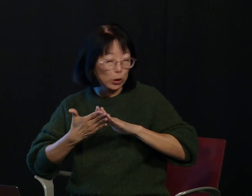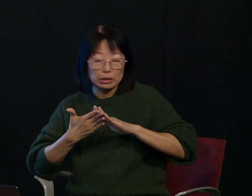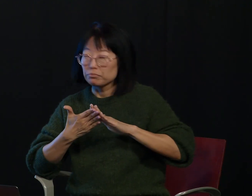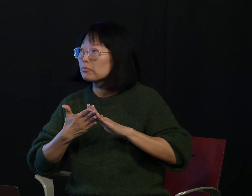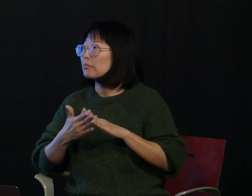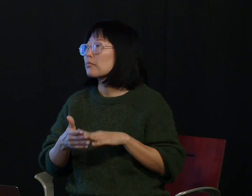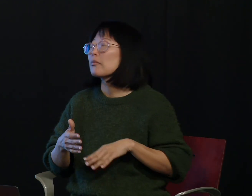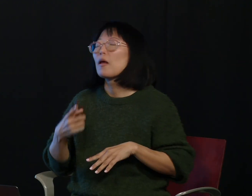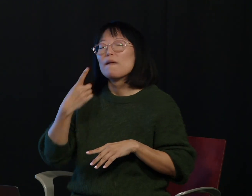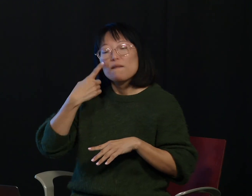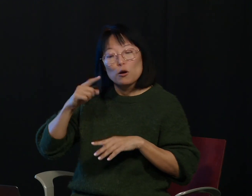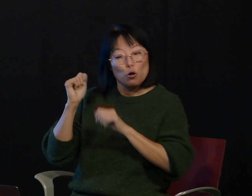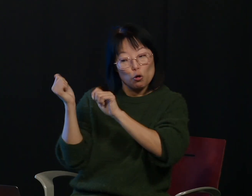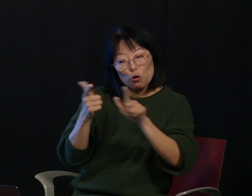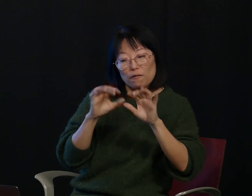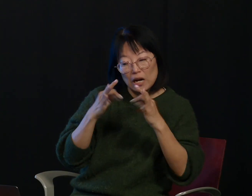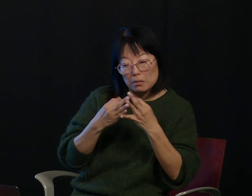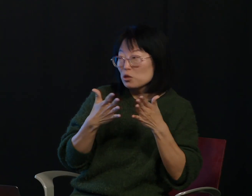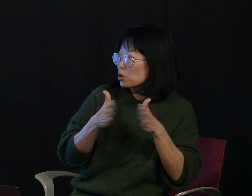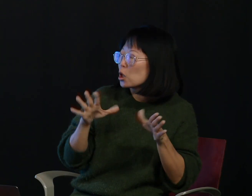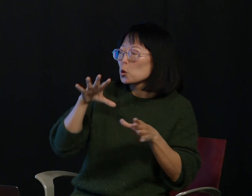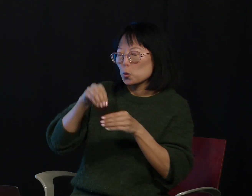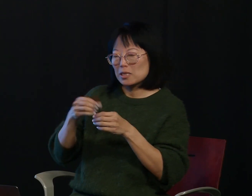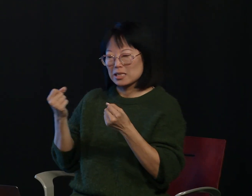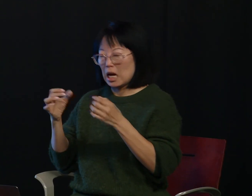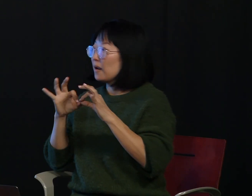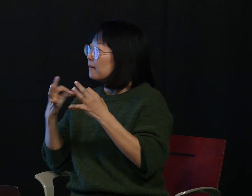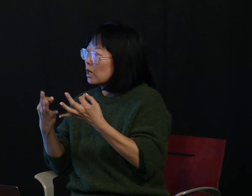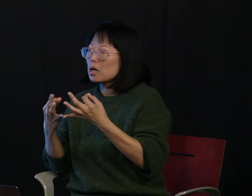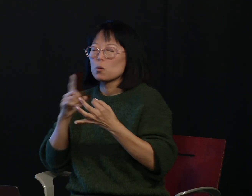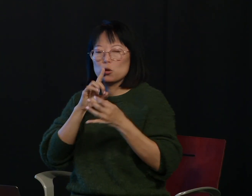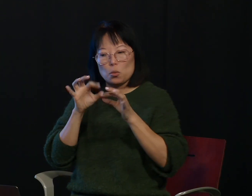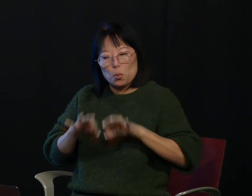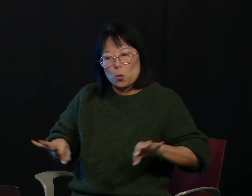community? For all families in general, including sign language families,